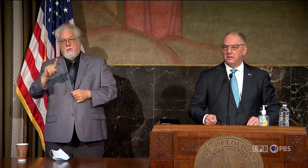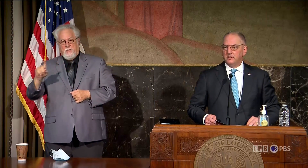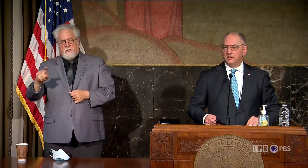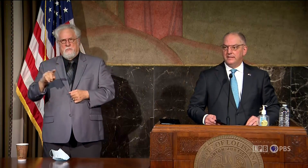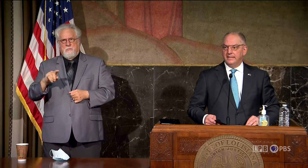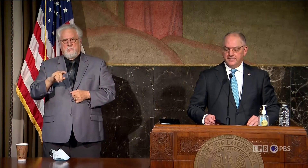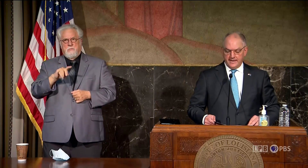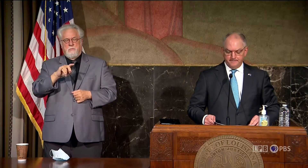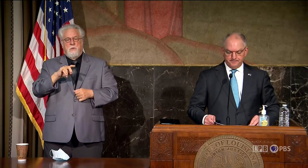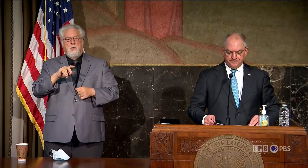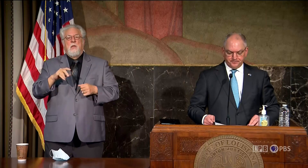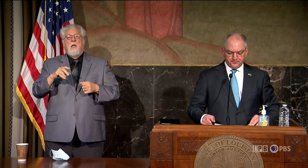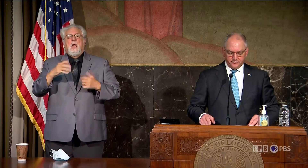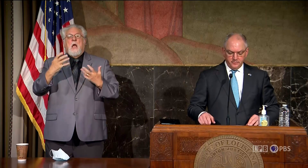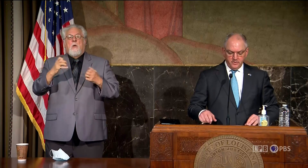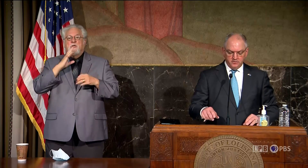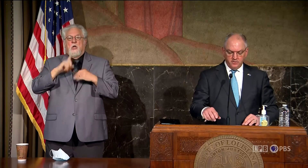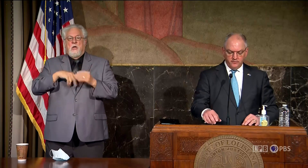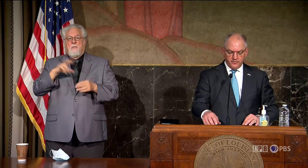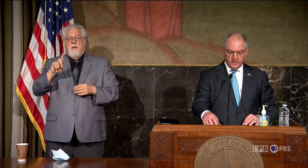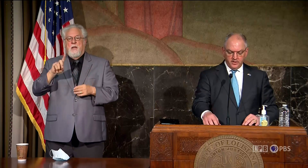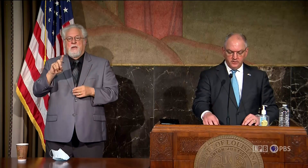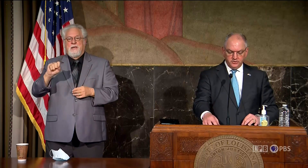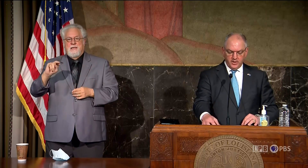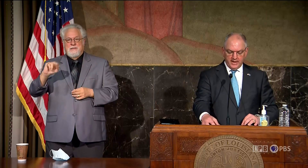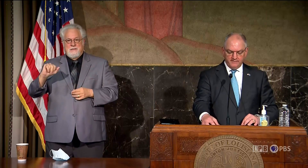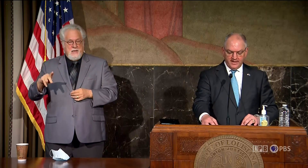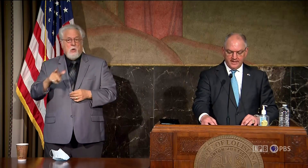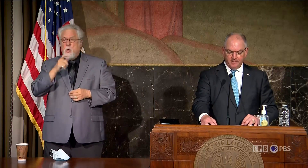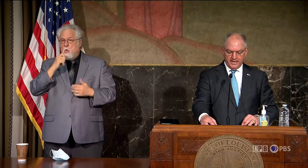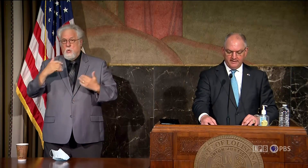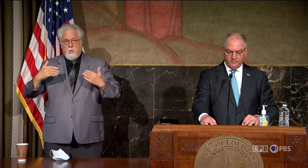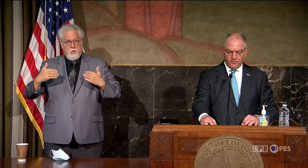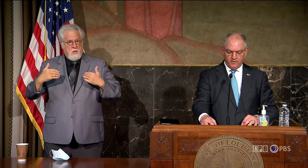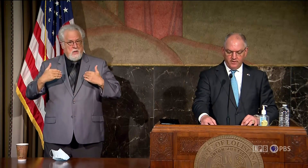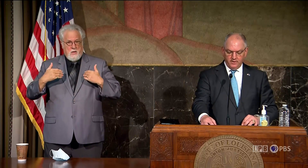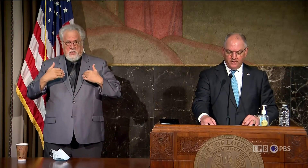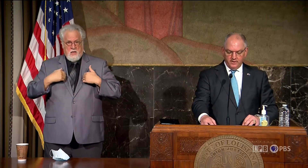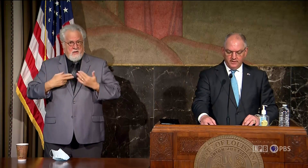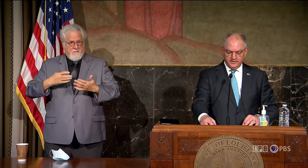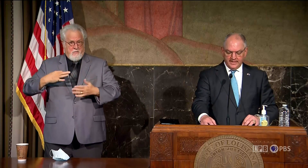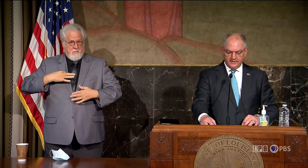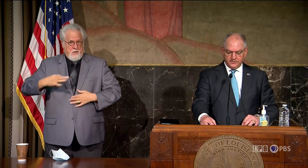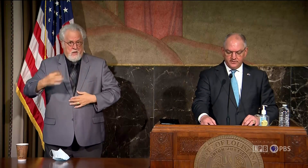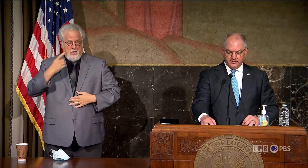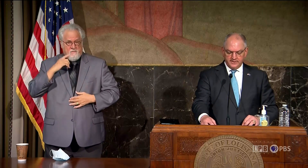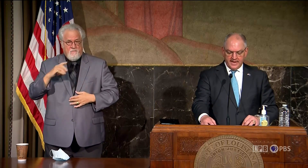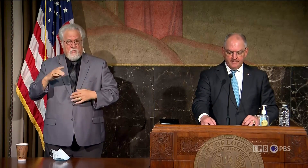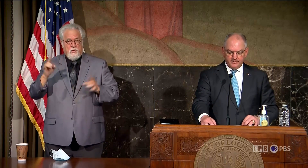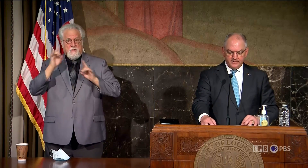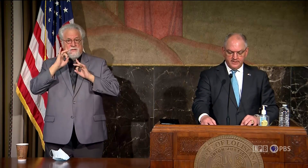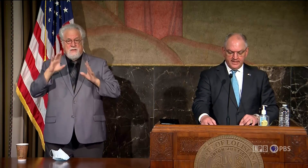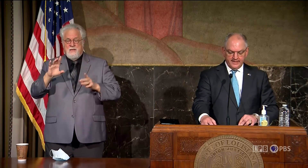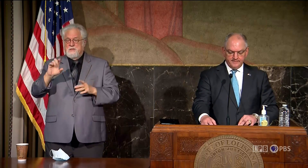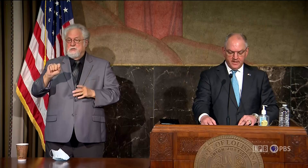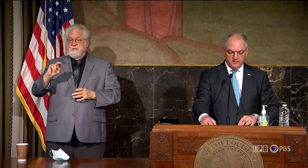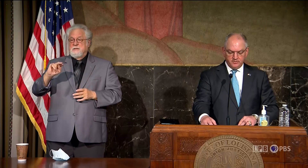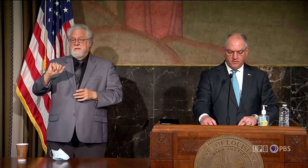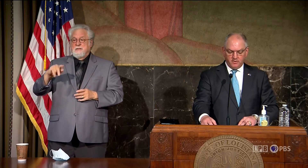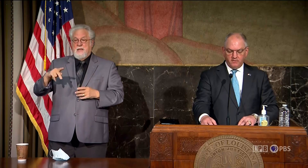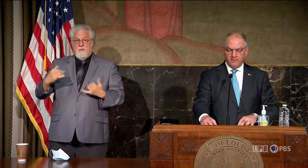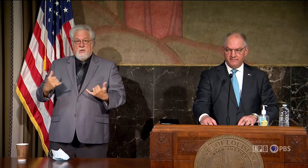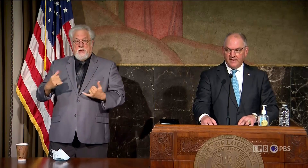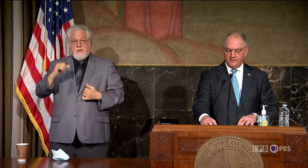on DSNAP. So for yet applied for disaster SNAP today